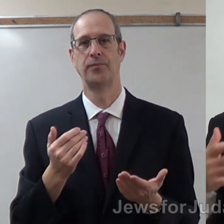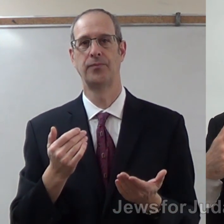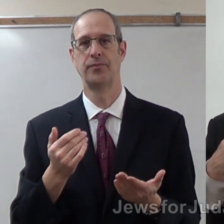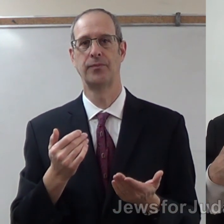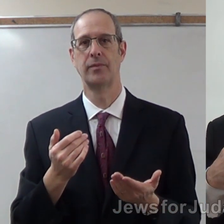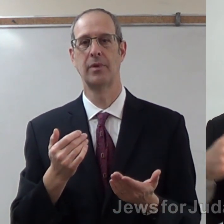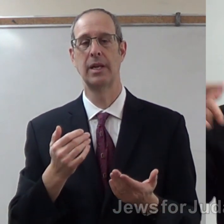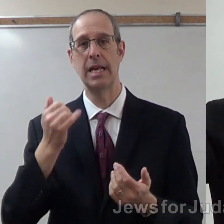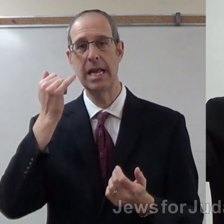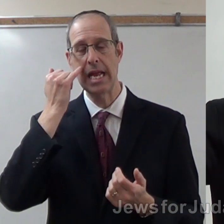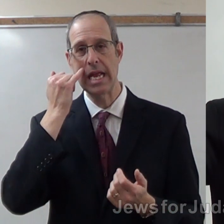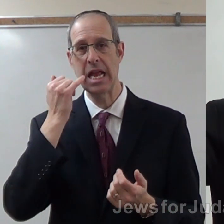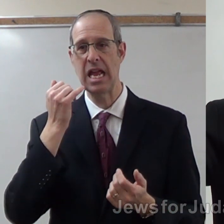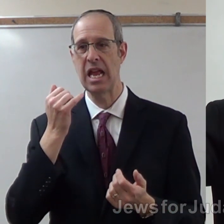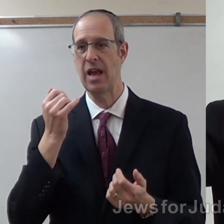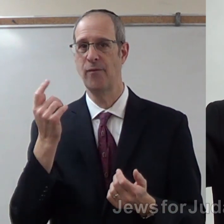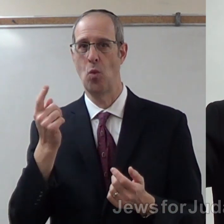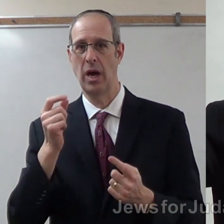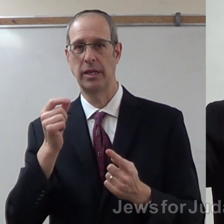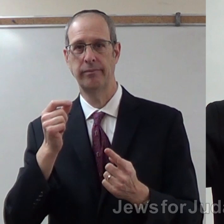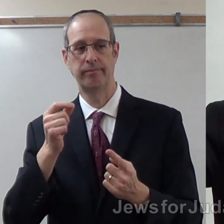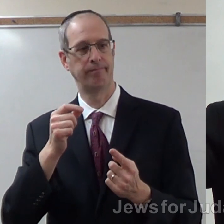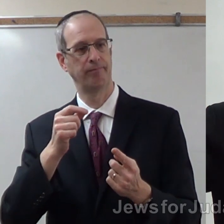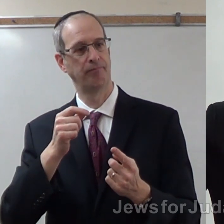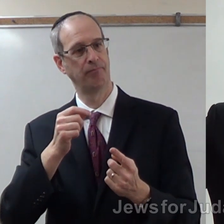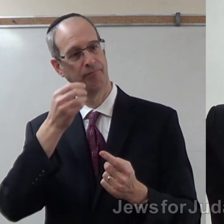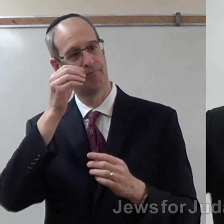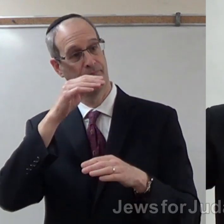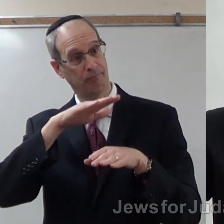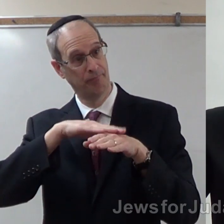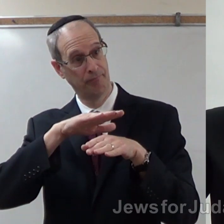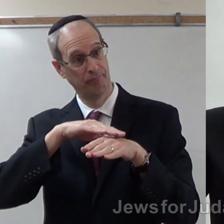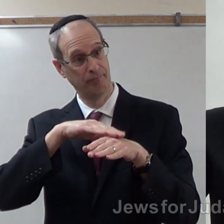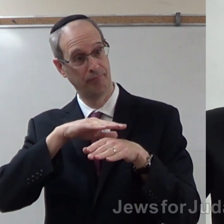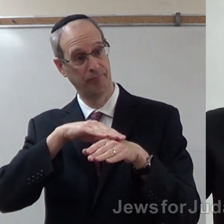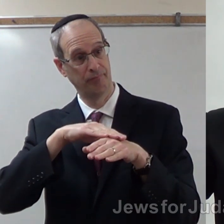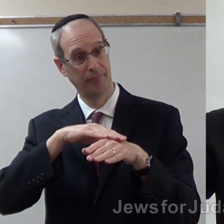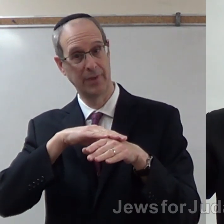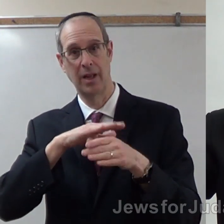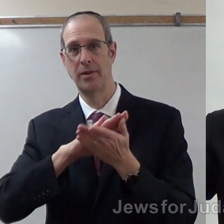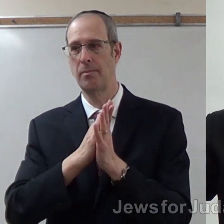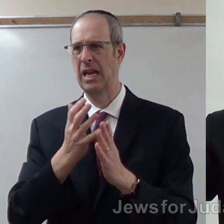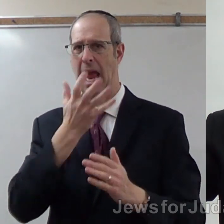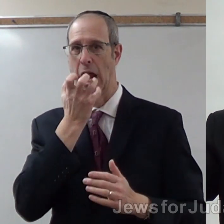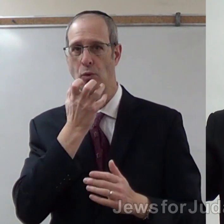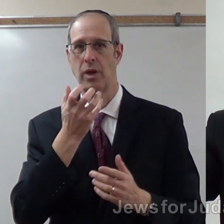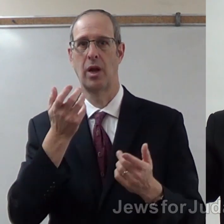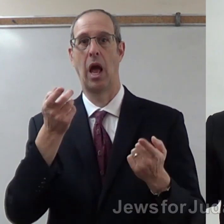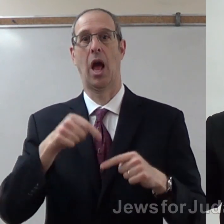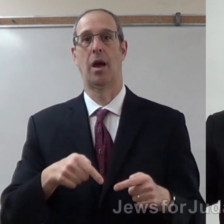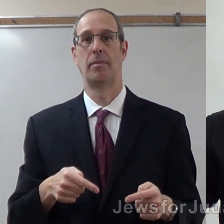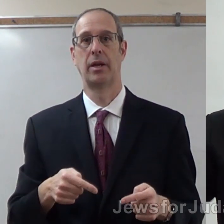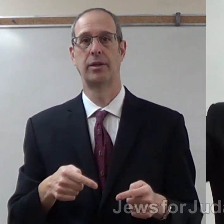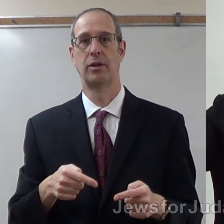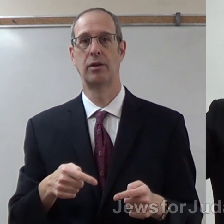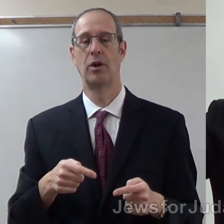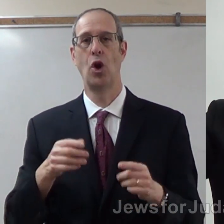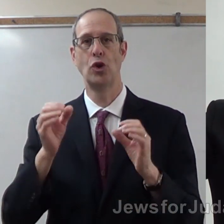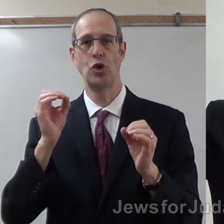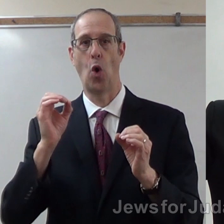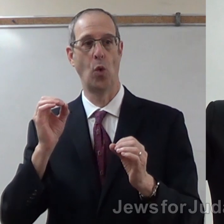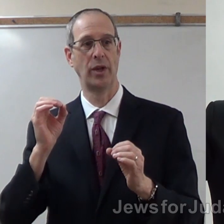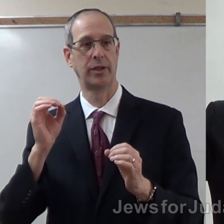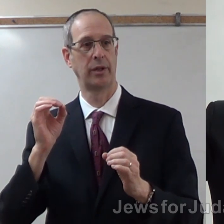if anyone criticizes them, they get angry, and you know what happens? No one is going